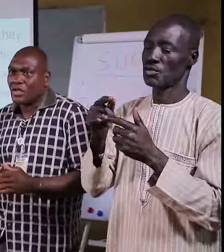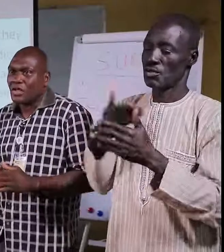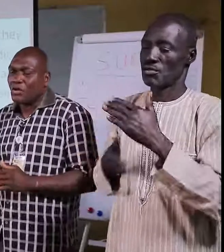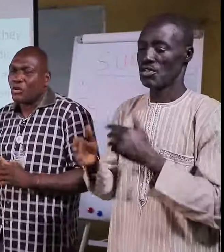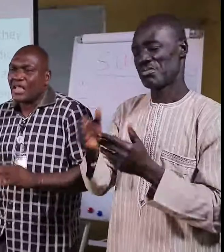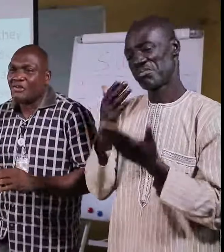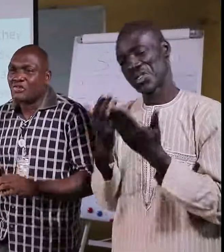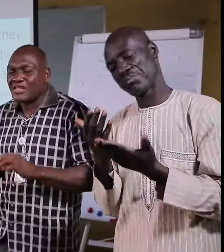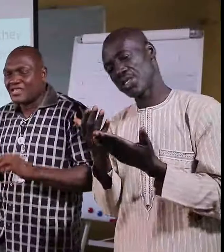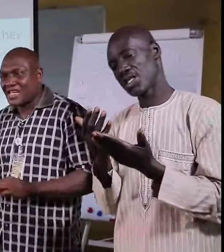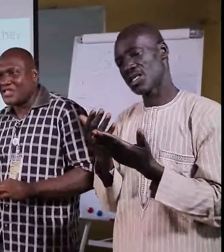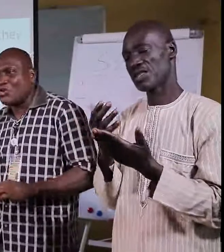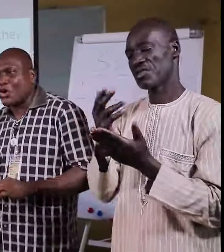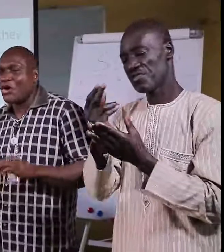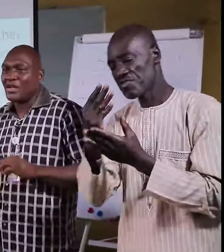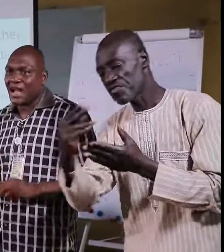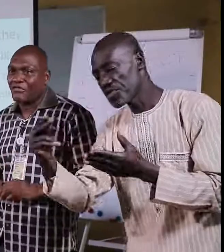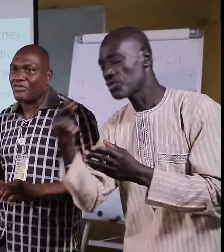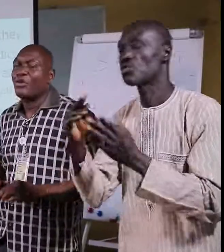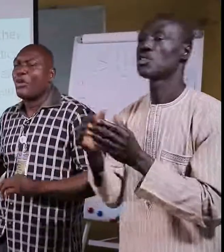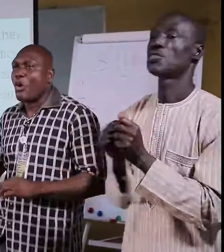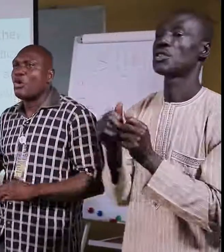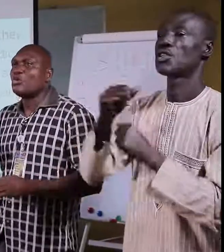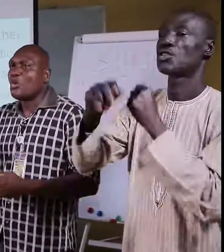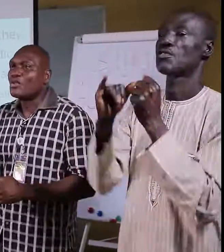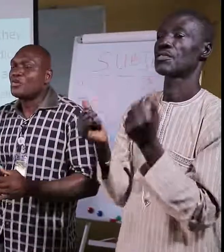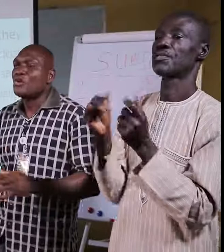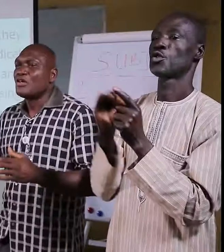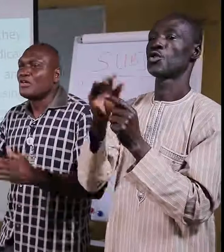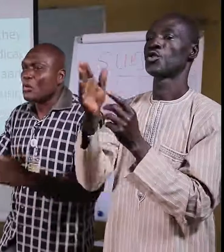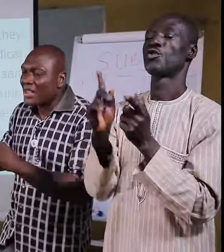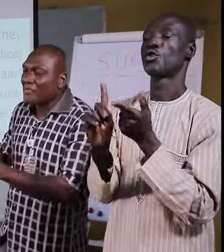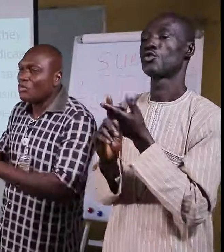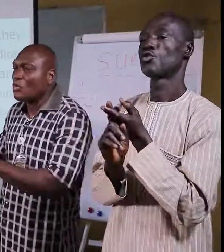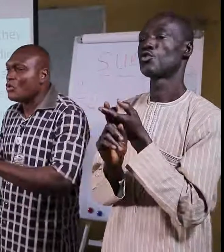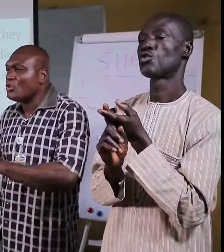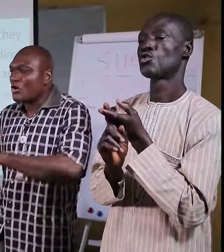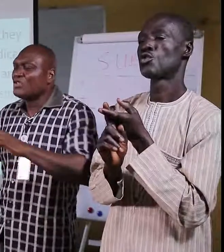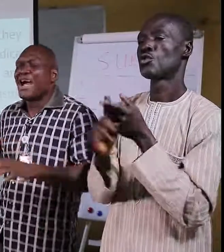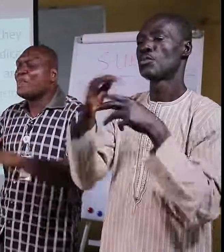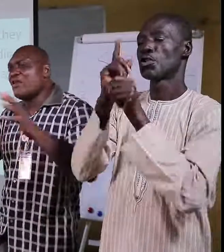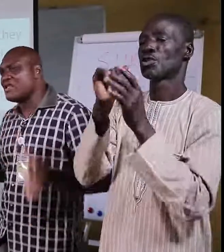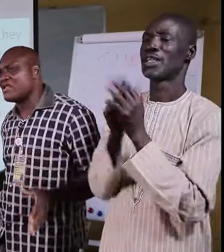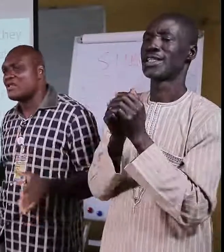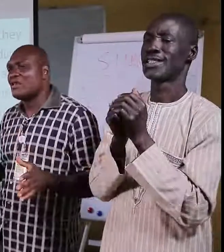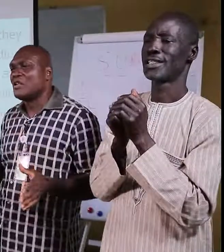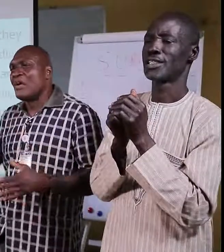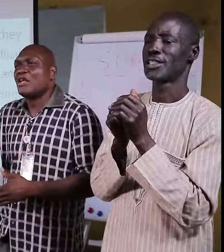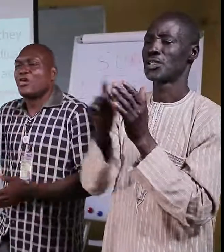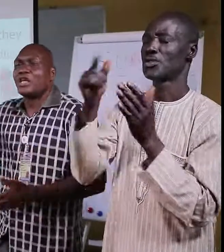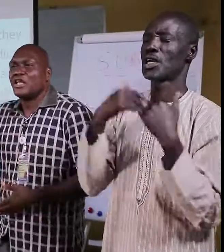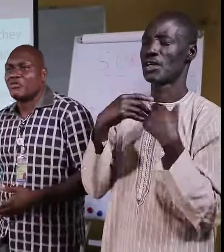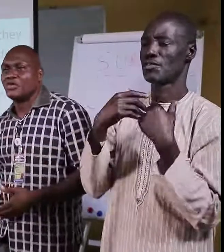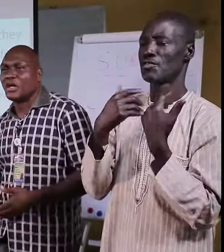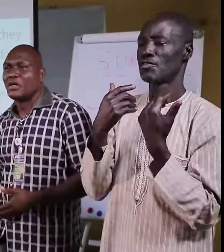control without stressing your life, or you want them to, there are many reasons